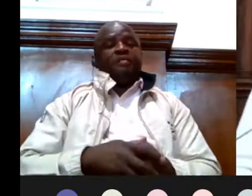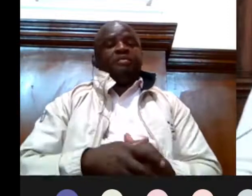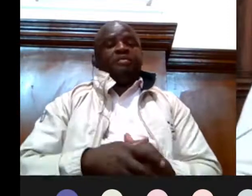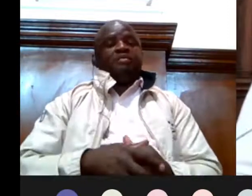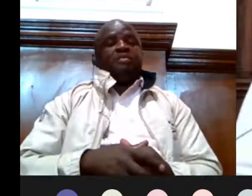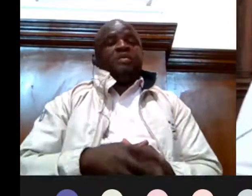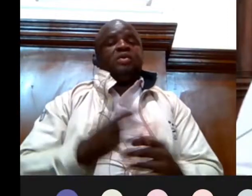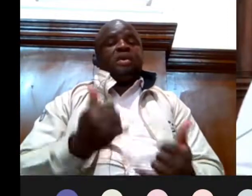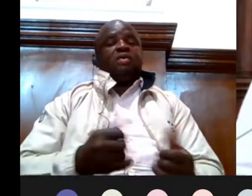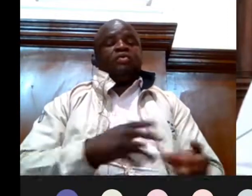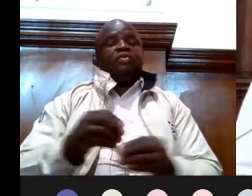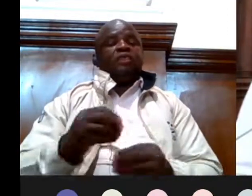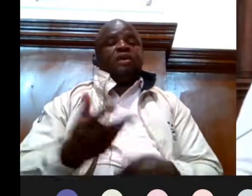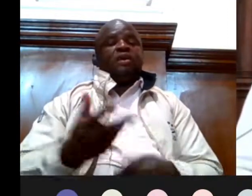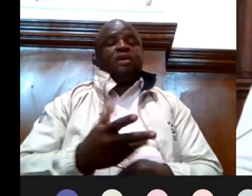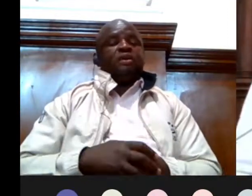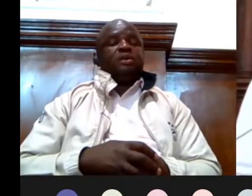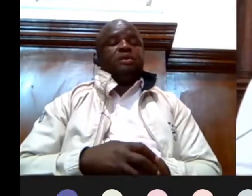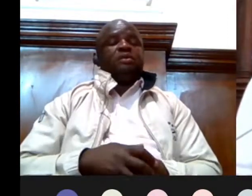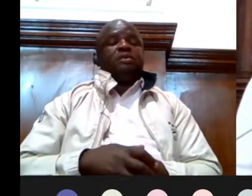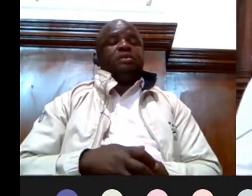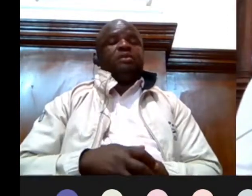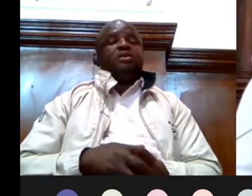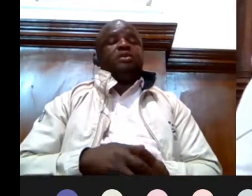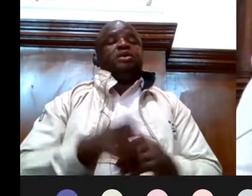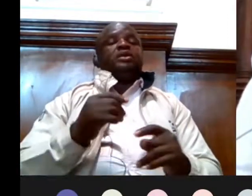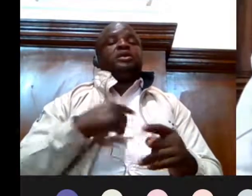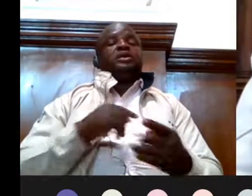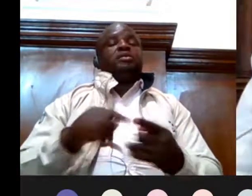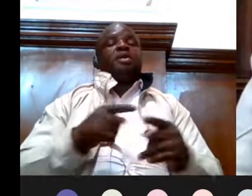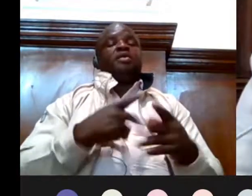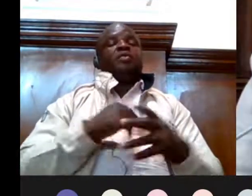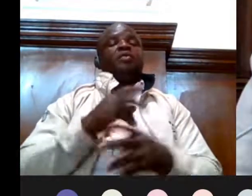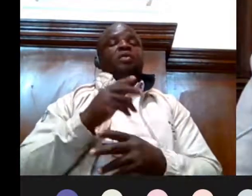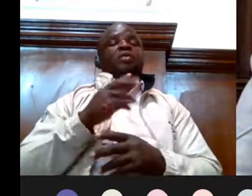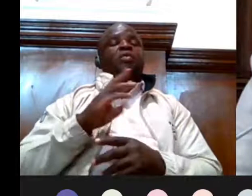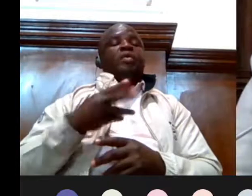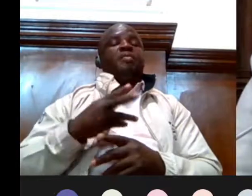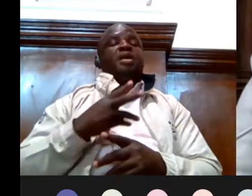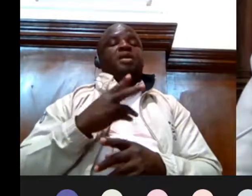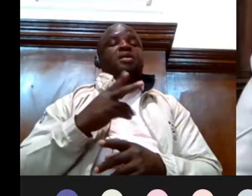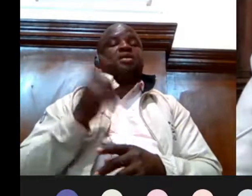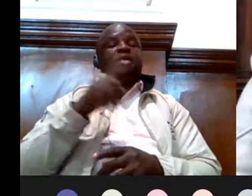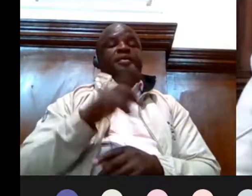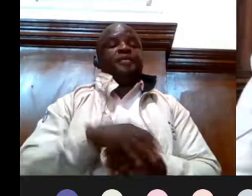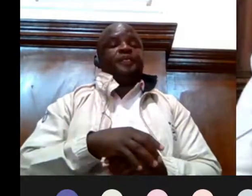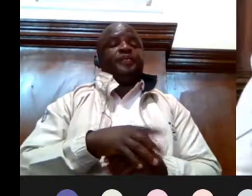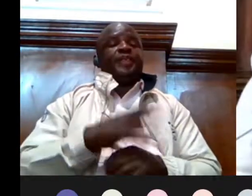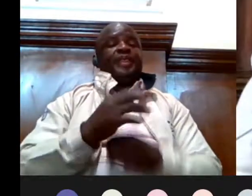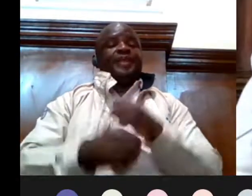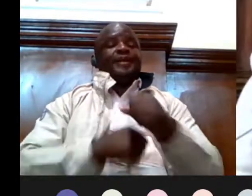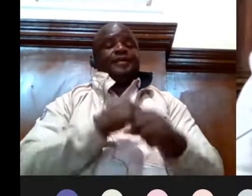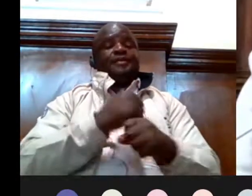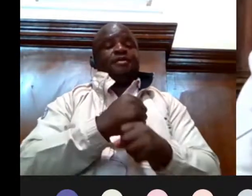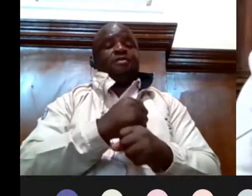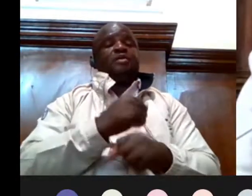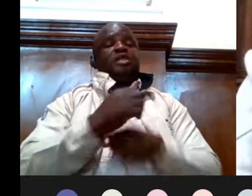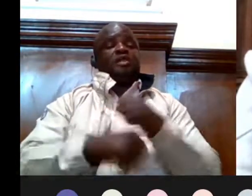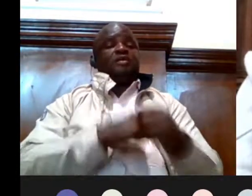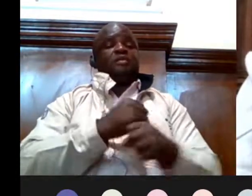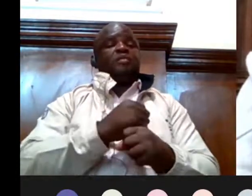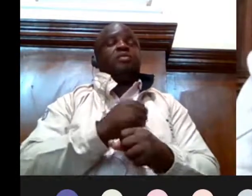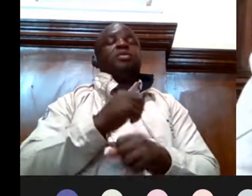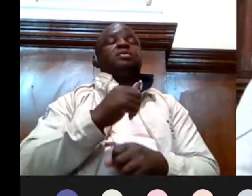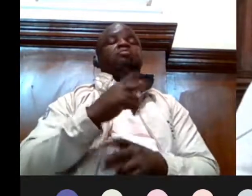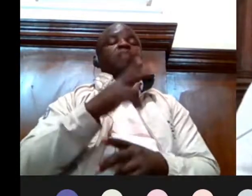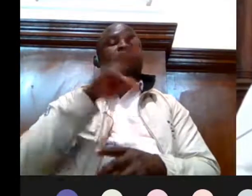We now proceed to the debate on Women's Day. Every year in August month, our